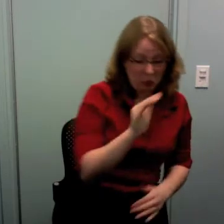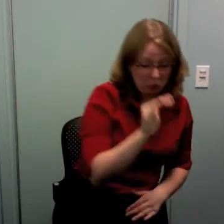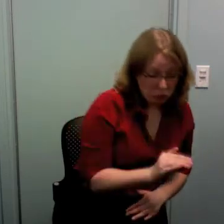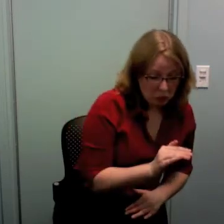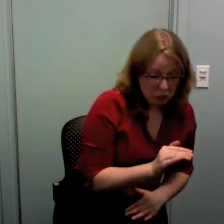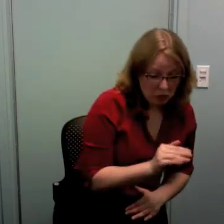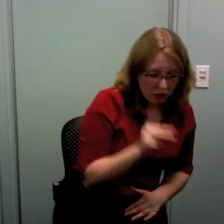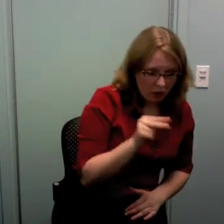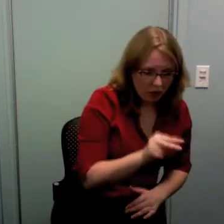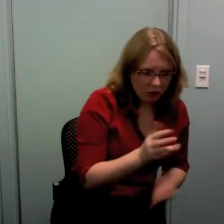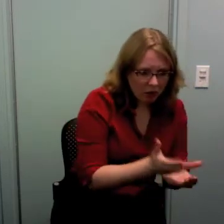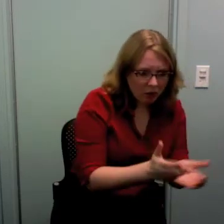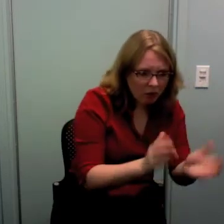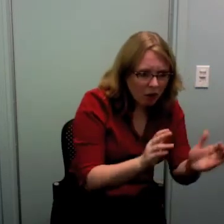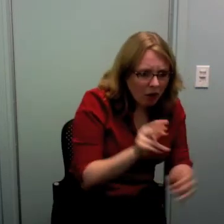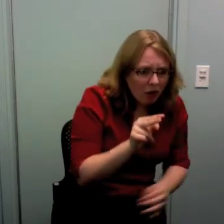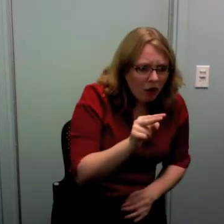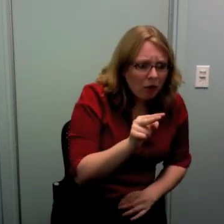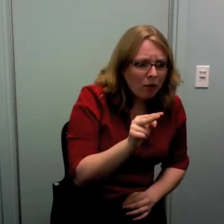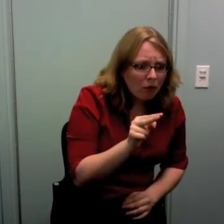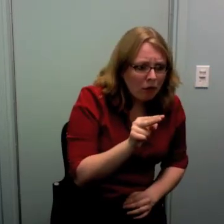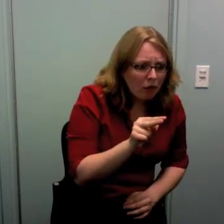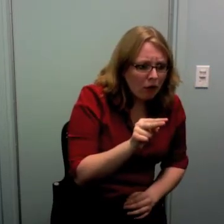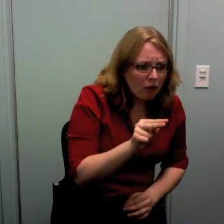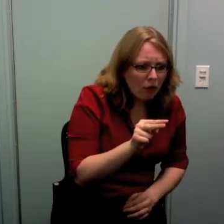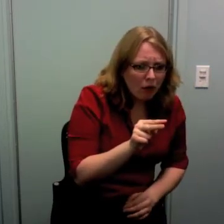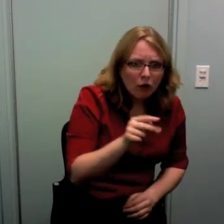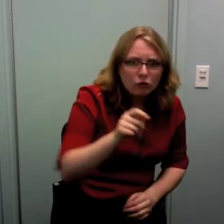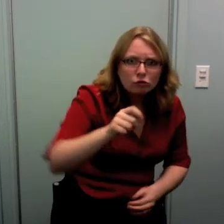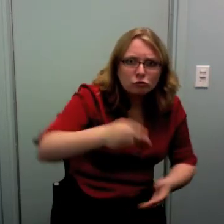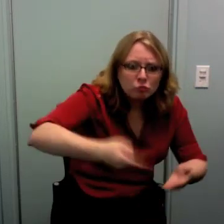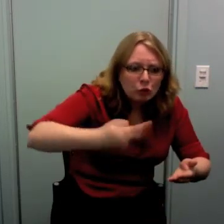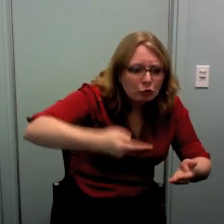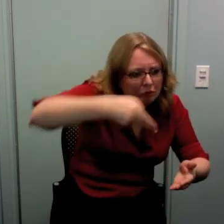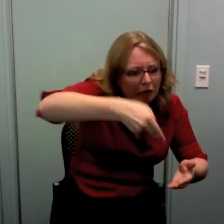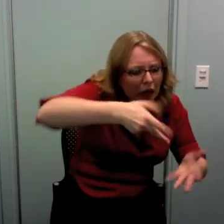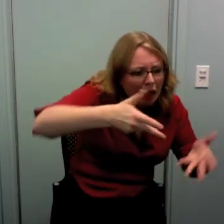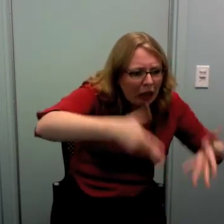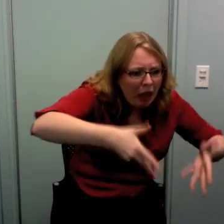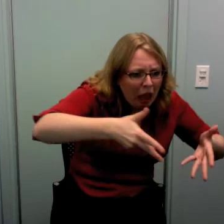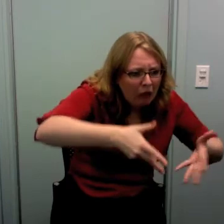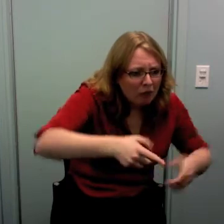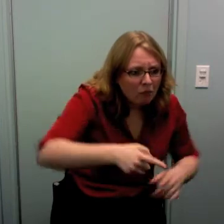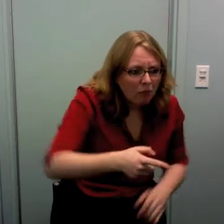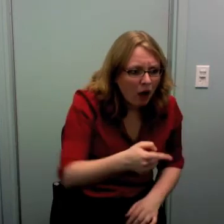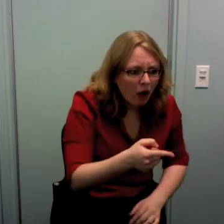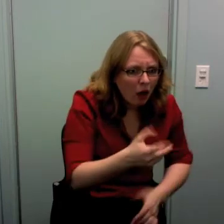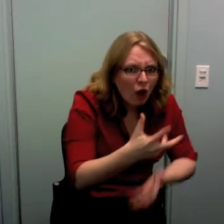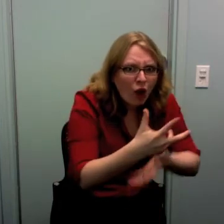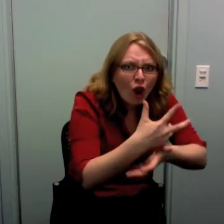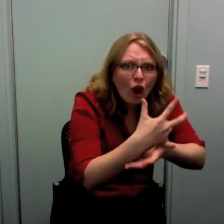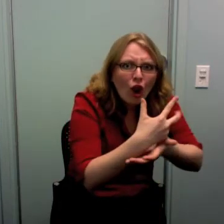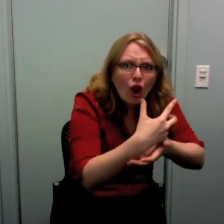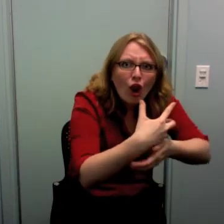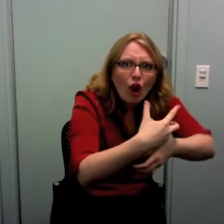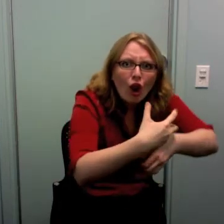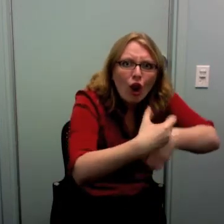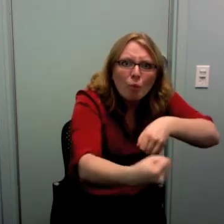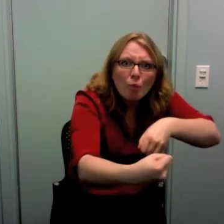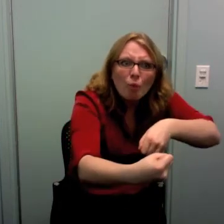his, and there was the spoon in the porridge pot, but the porridge was all gone. Somebody has been